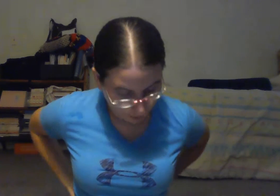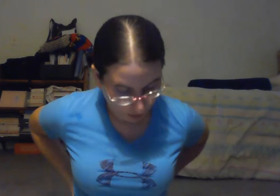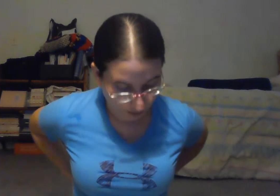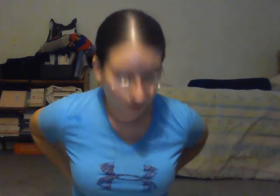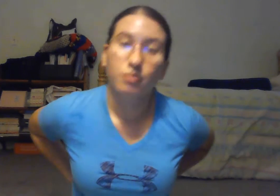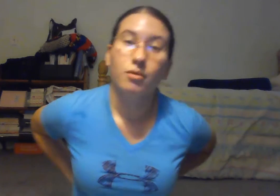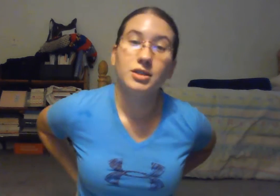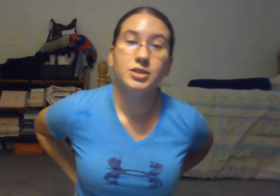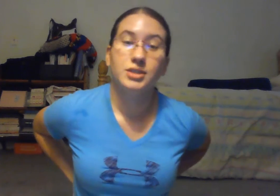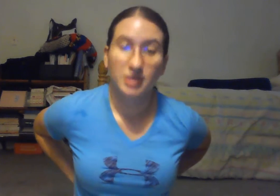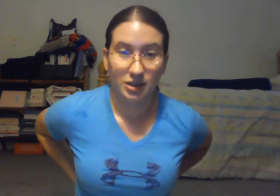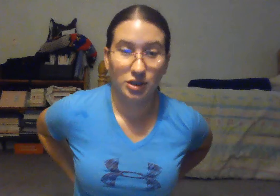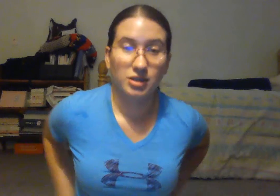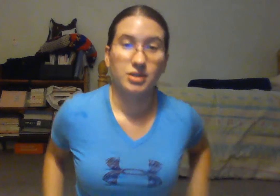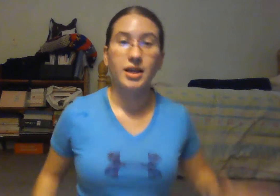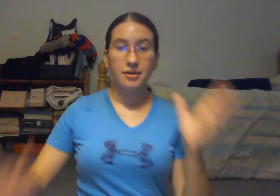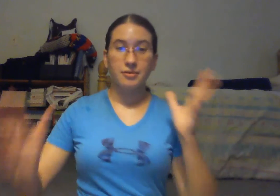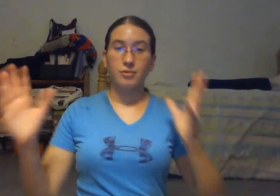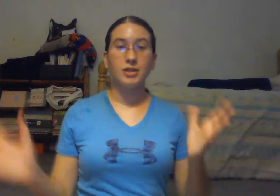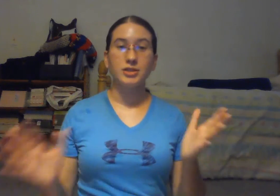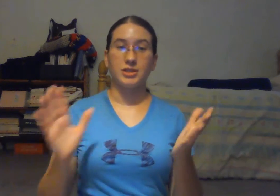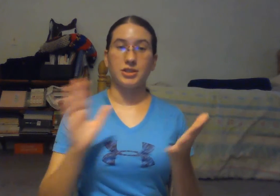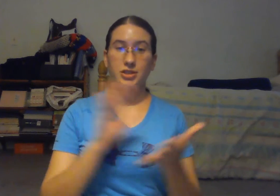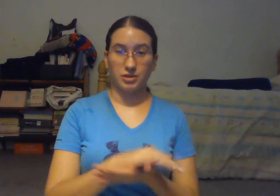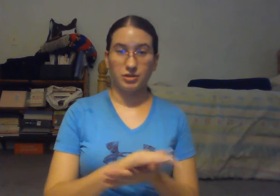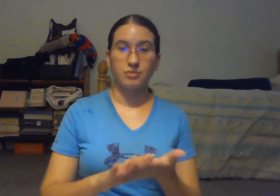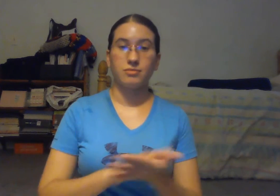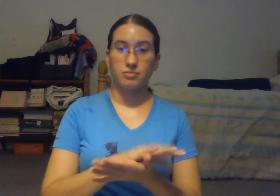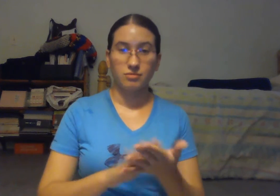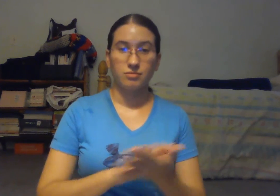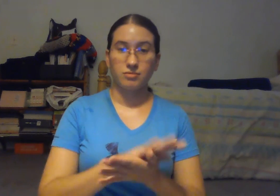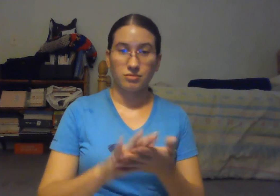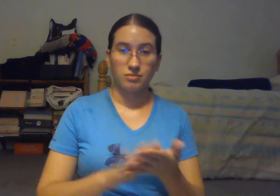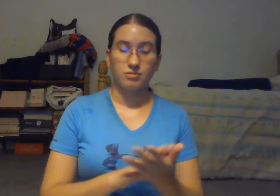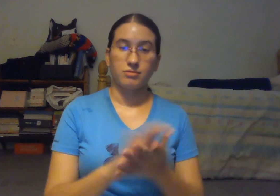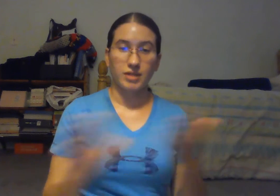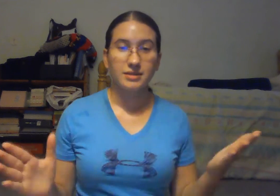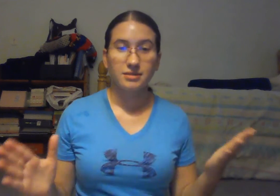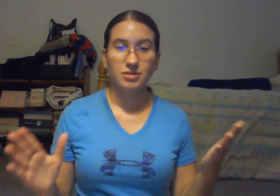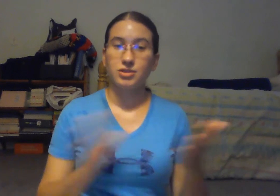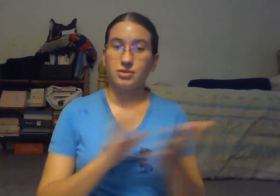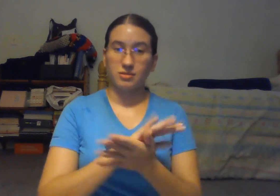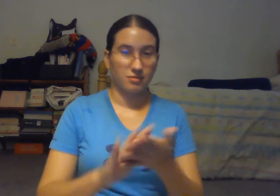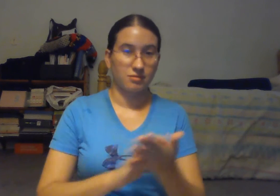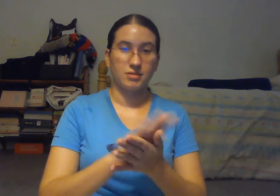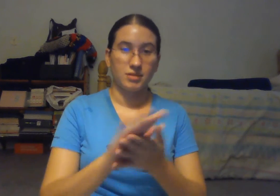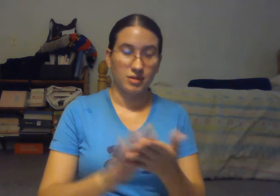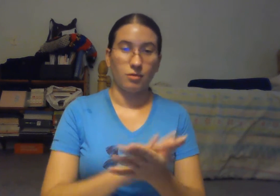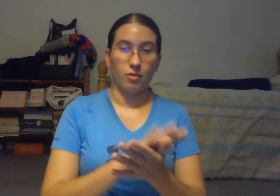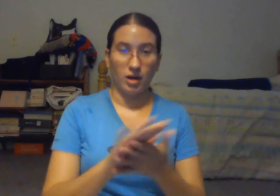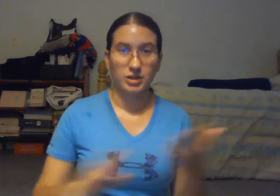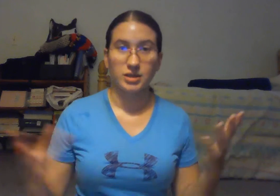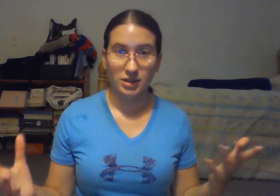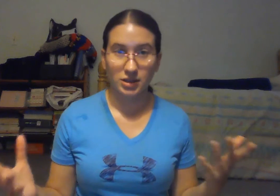example of wash the dishes. Now, wash the dishes, right? Just wash the